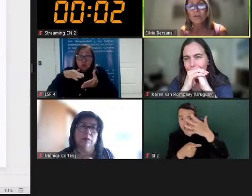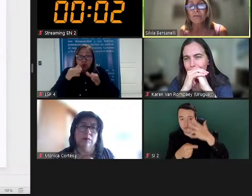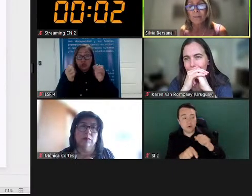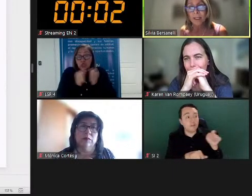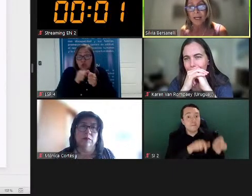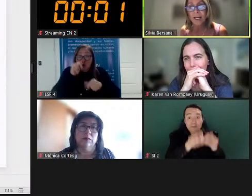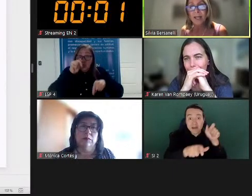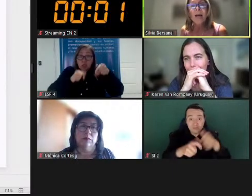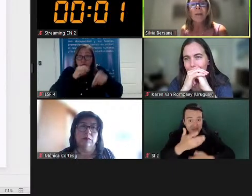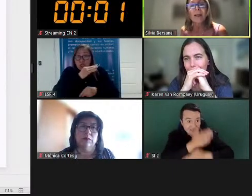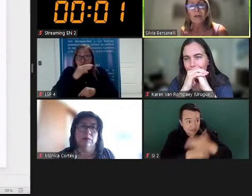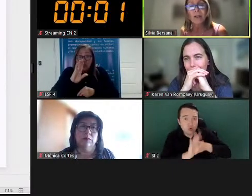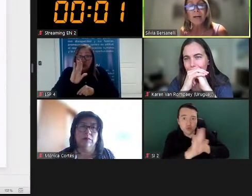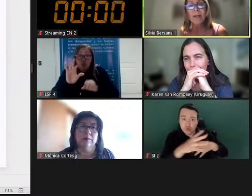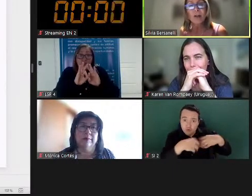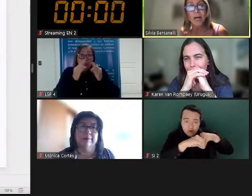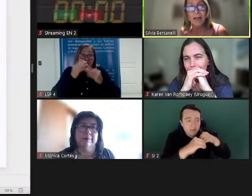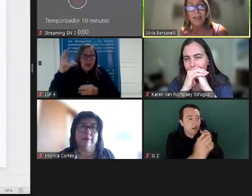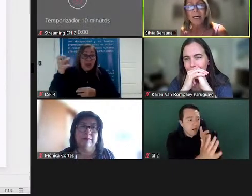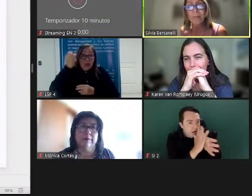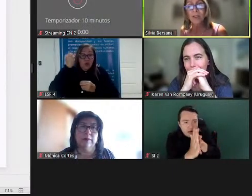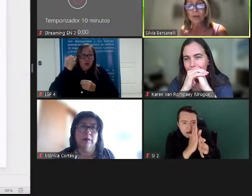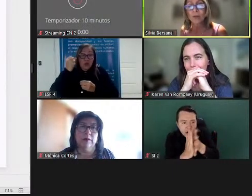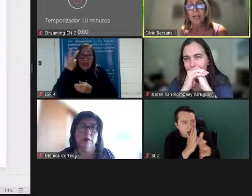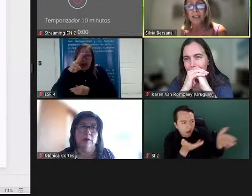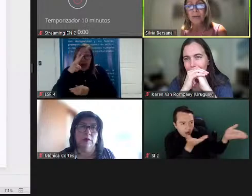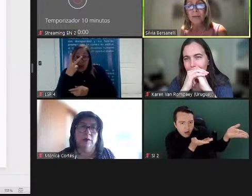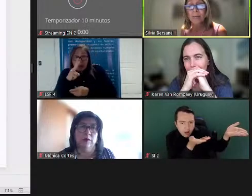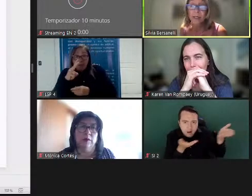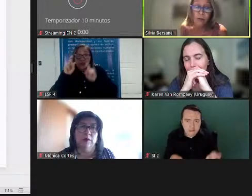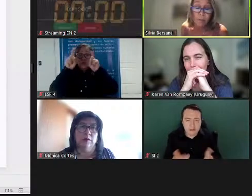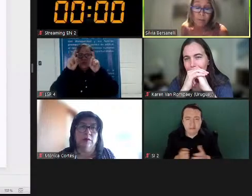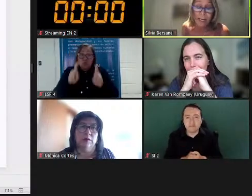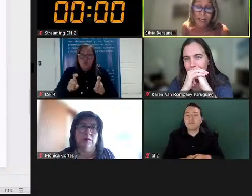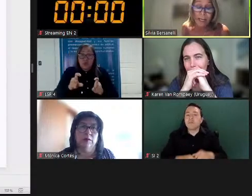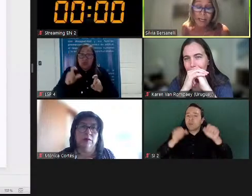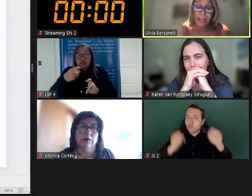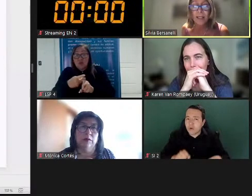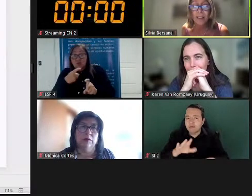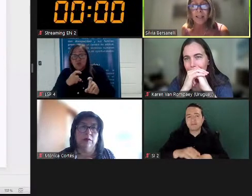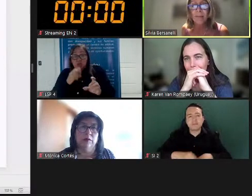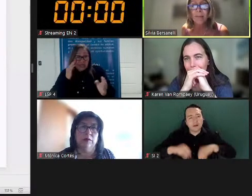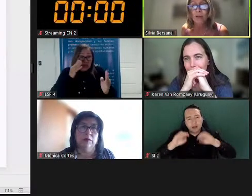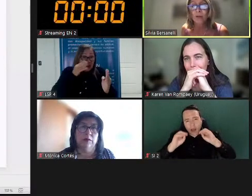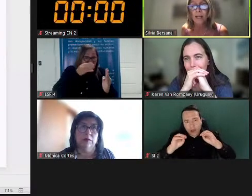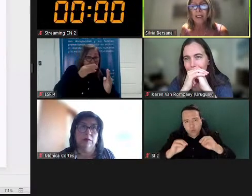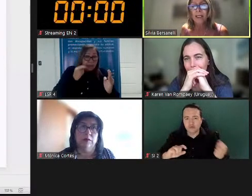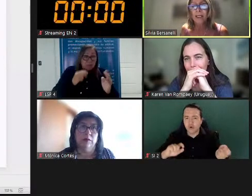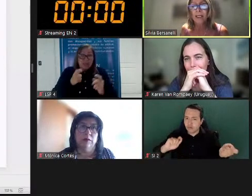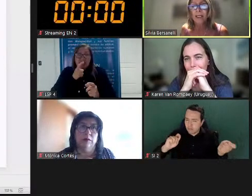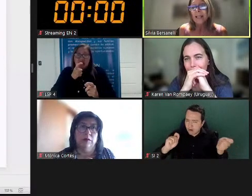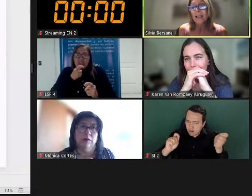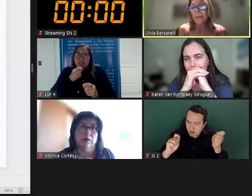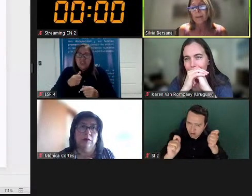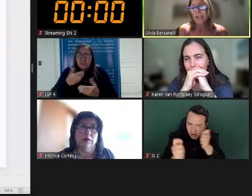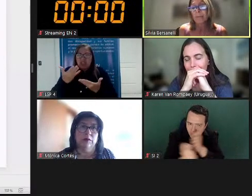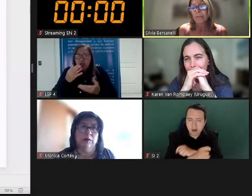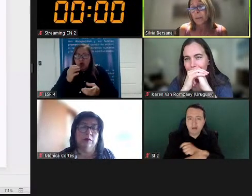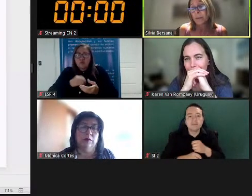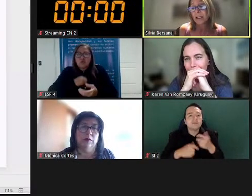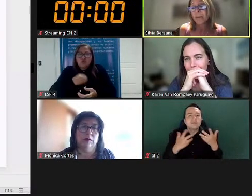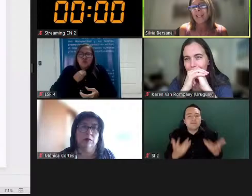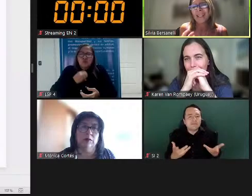students with disabilities and their families to achieve improvements in the education field from the perspective